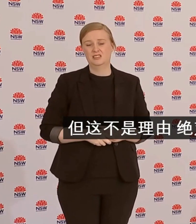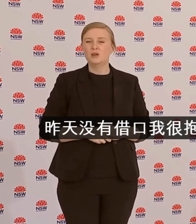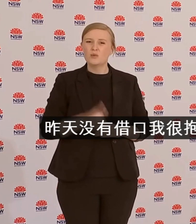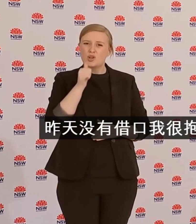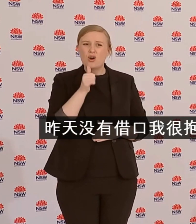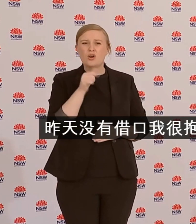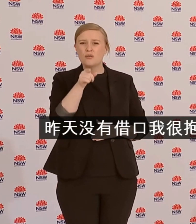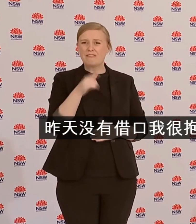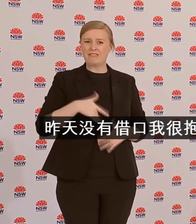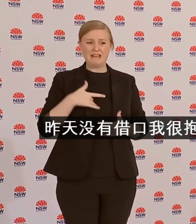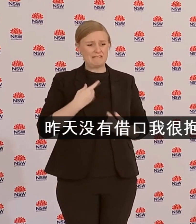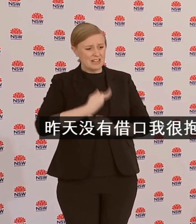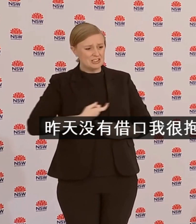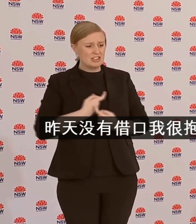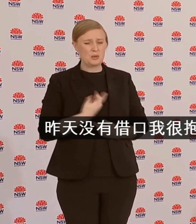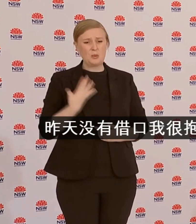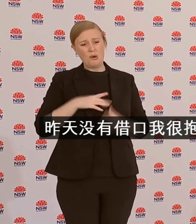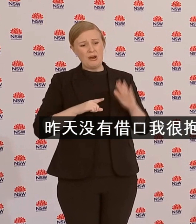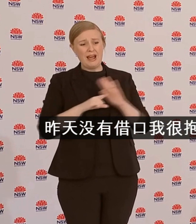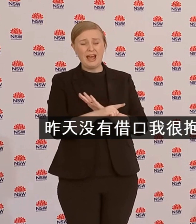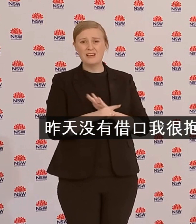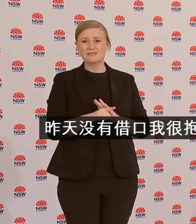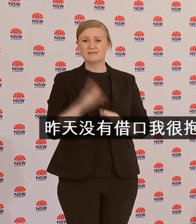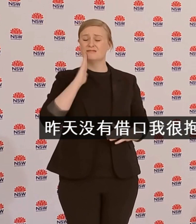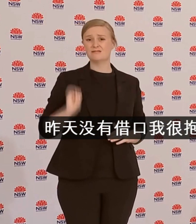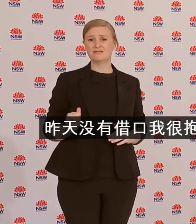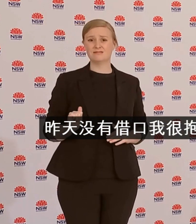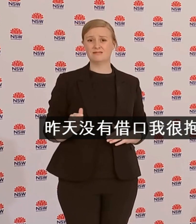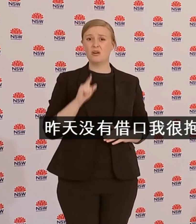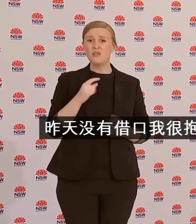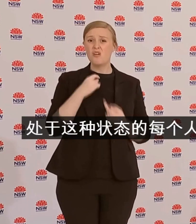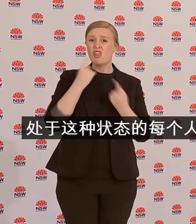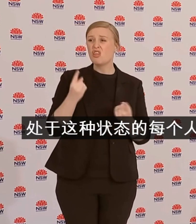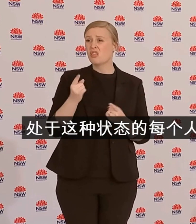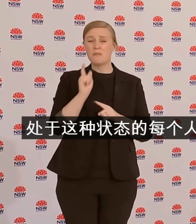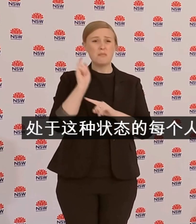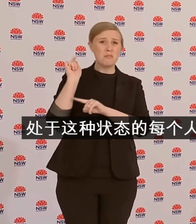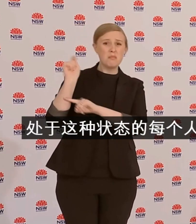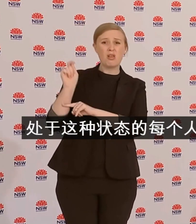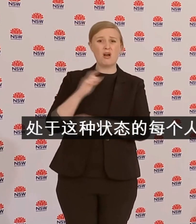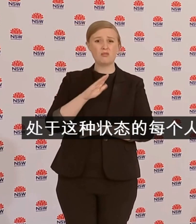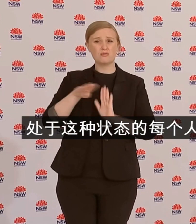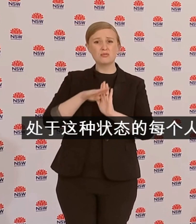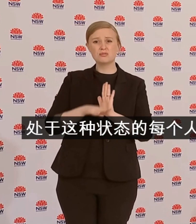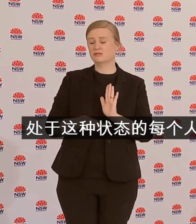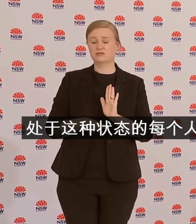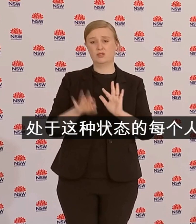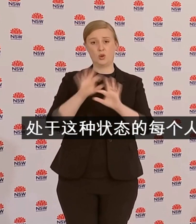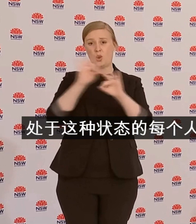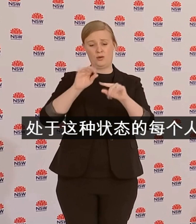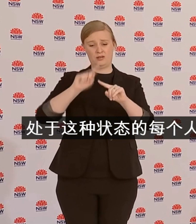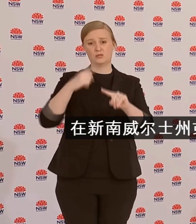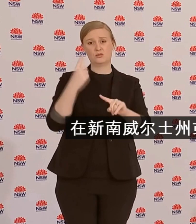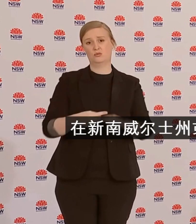those actions yesterday. No excuse, I'm sorry. Because all of us are doing it tough. Every person in this state, one way or another, has had to